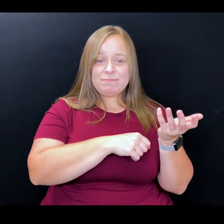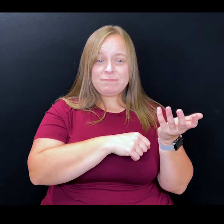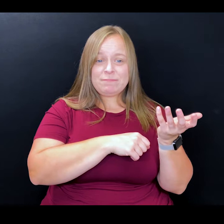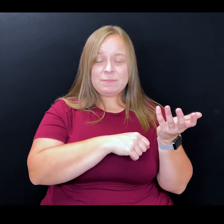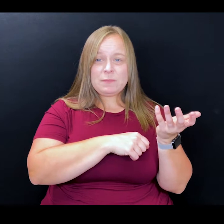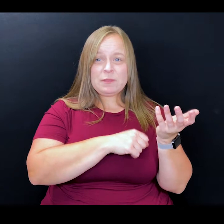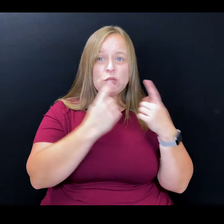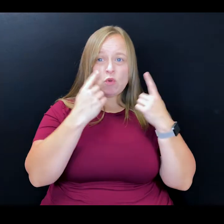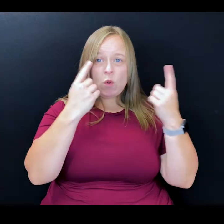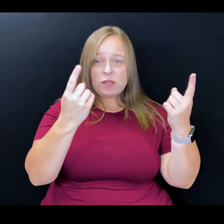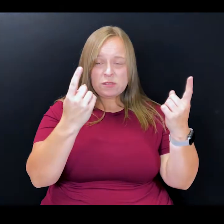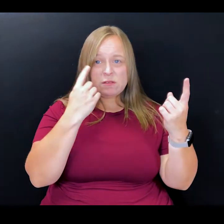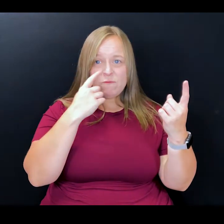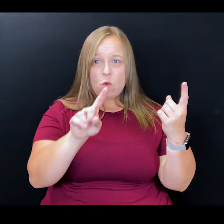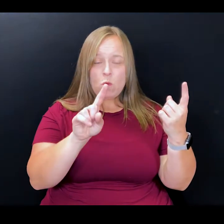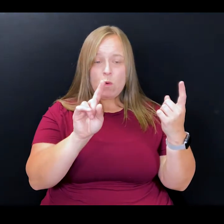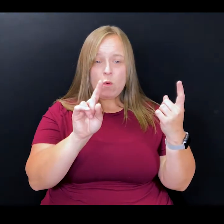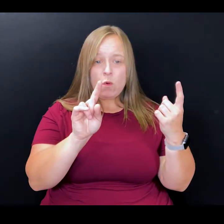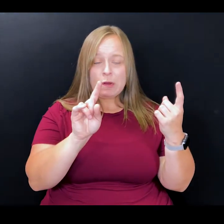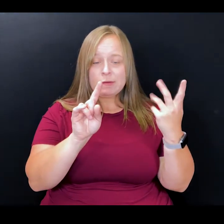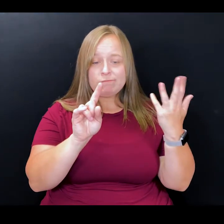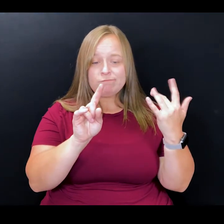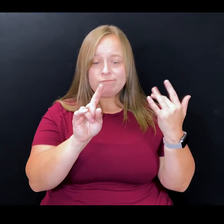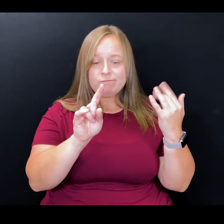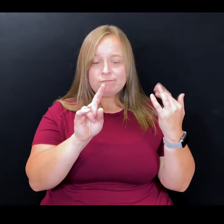has been notorious for its